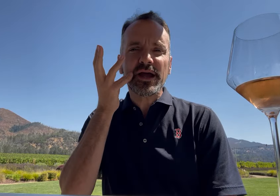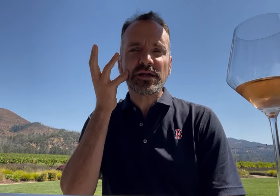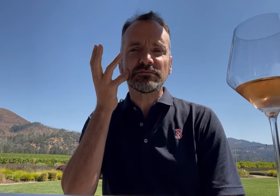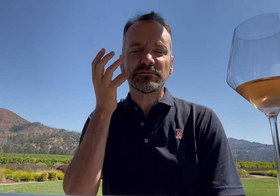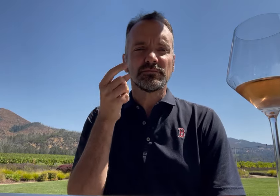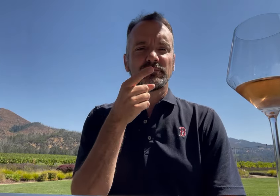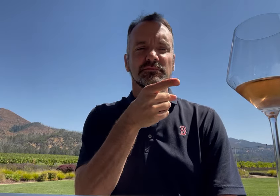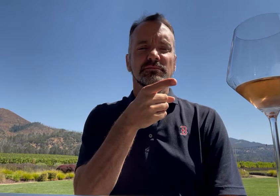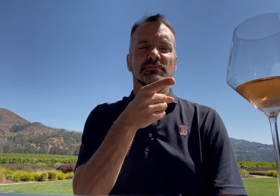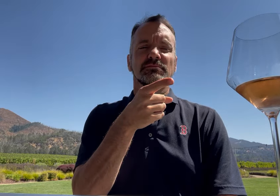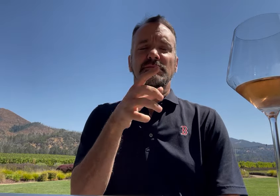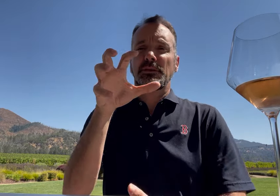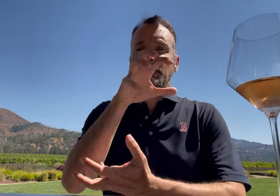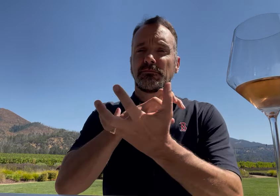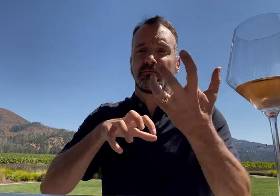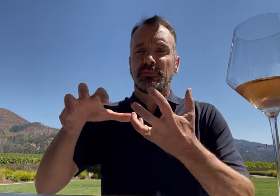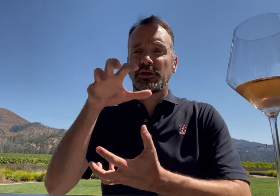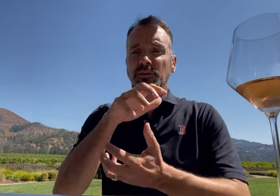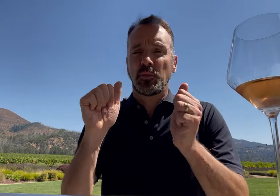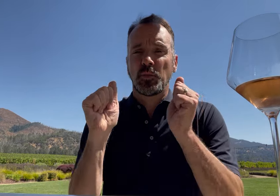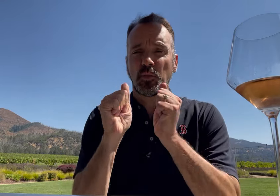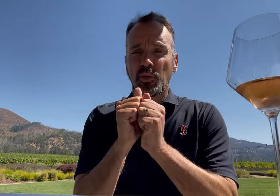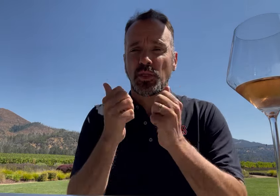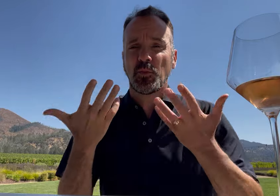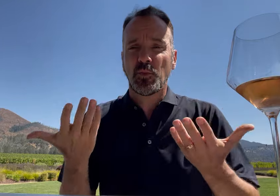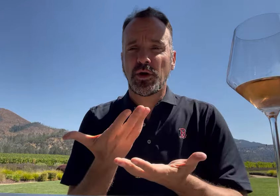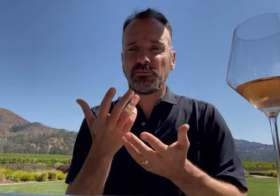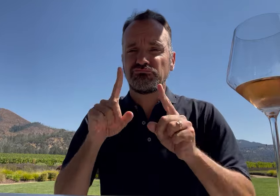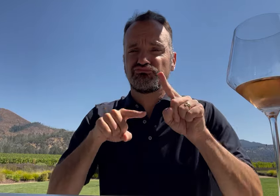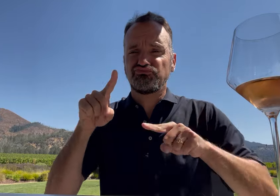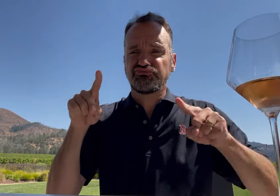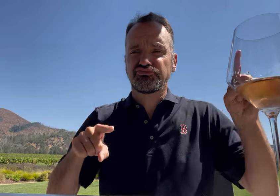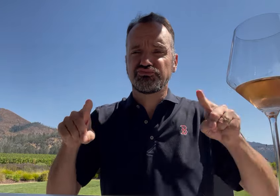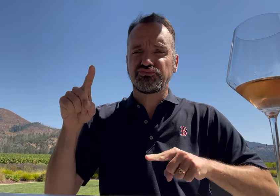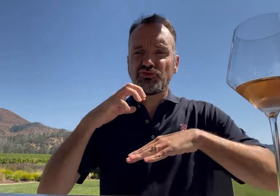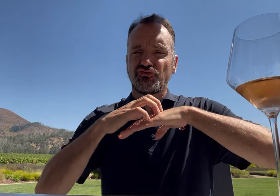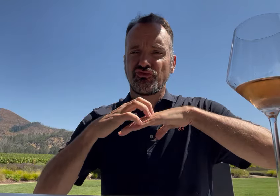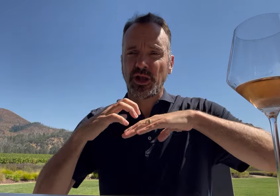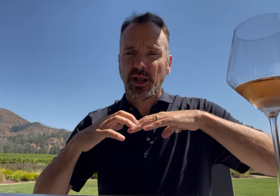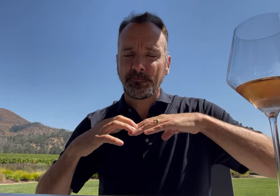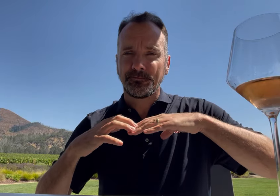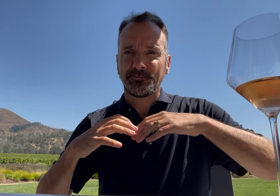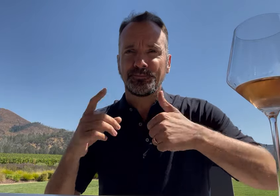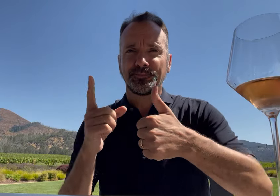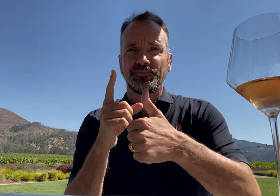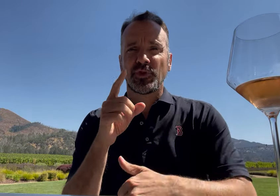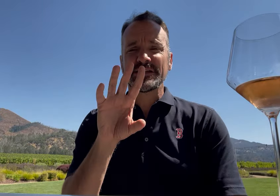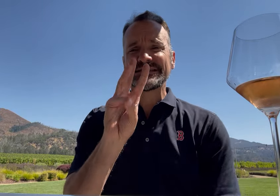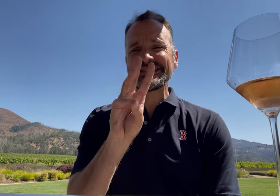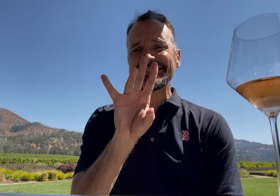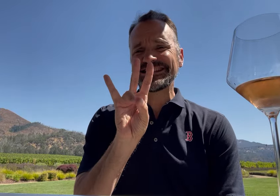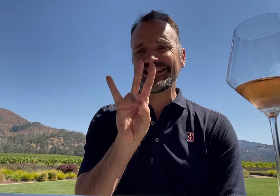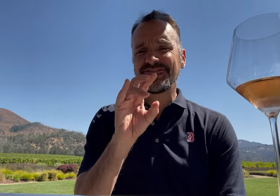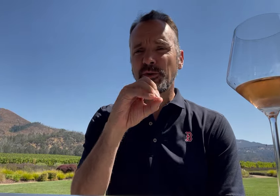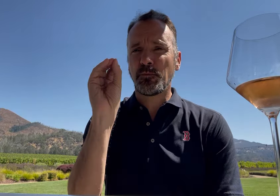this rosé wine. It's a mixture of different grapes.